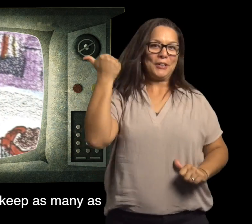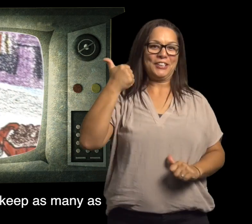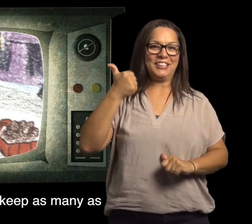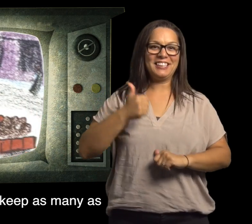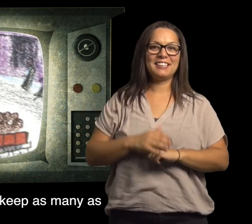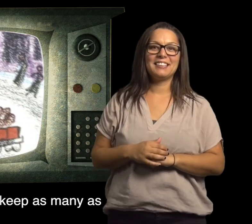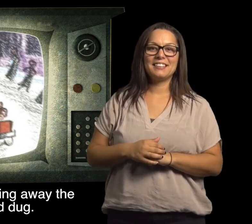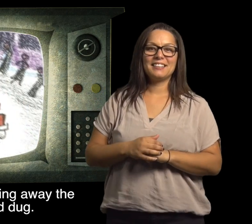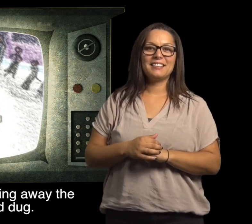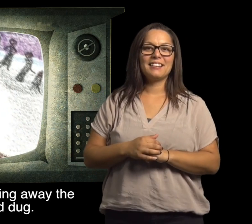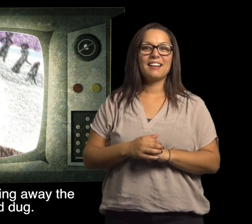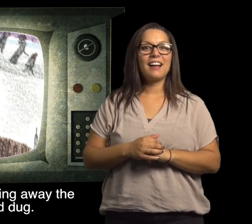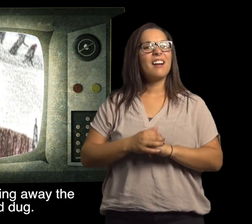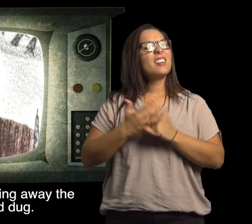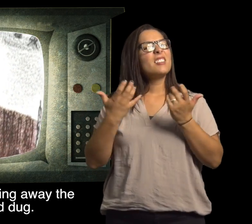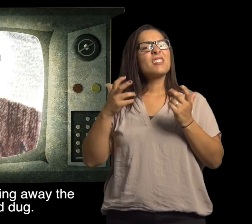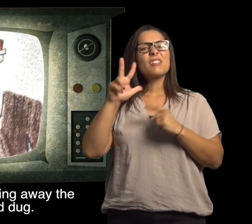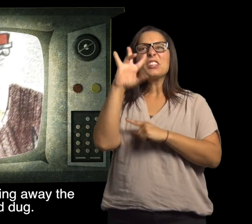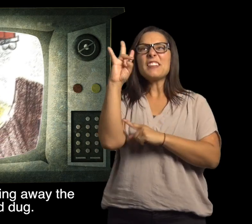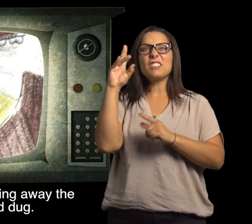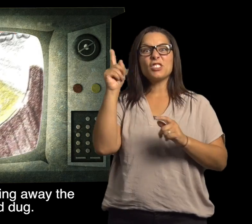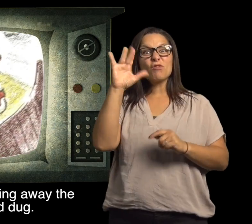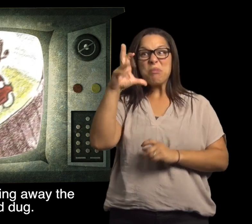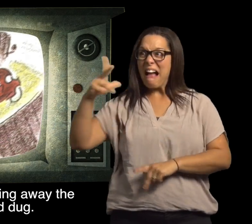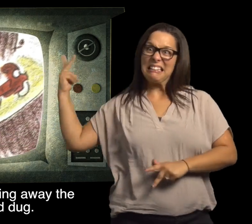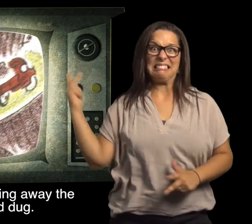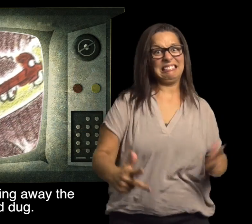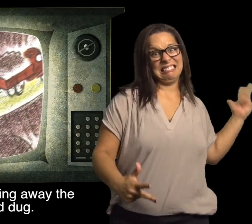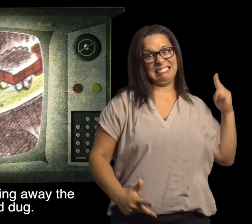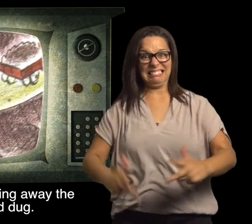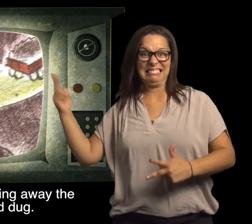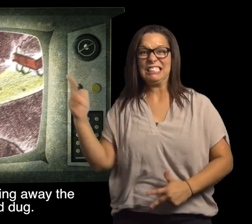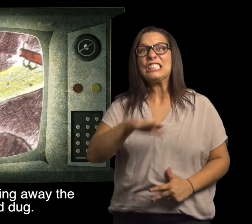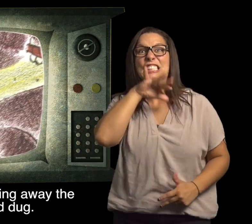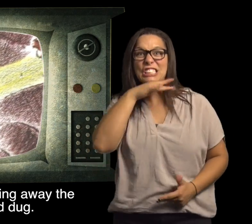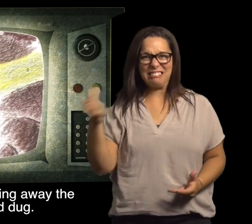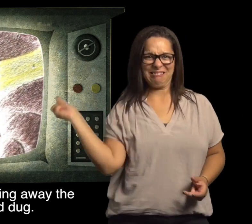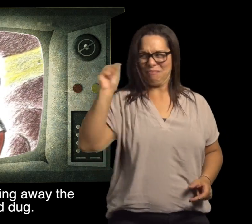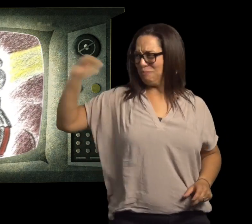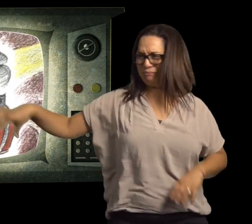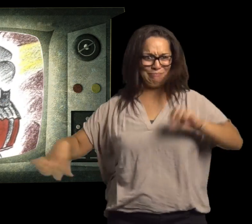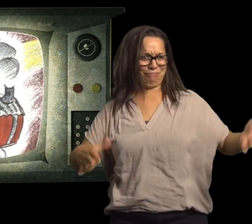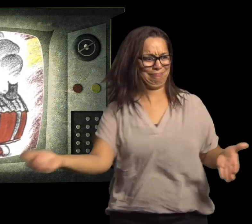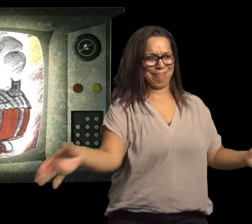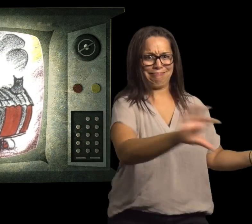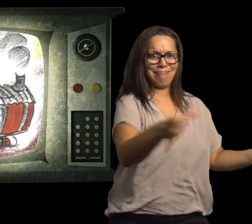as many as 37 trucks busy taking away the dirt they had dug.